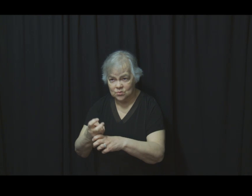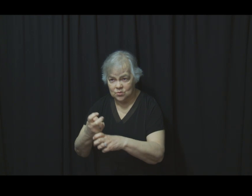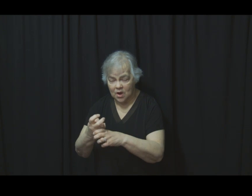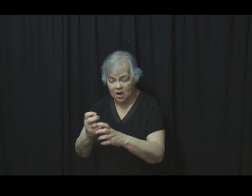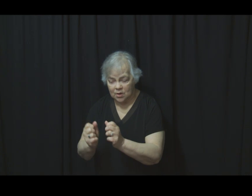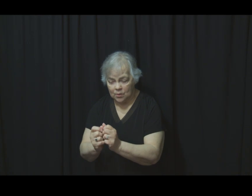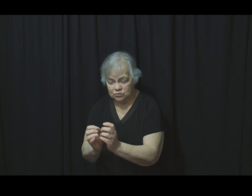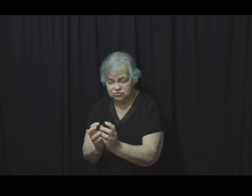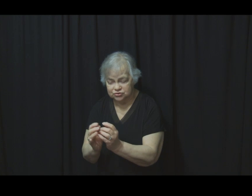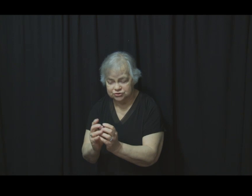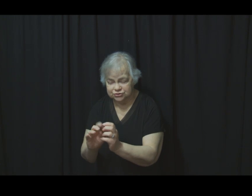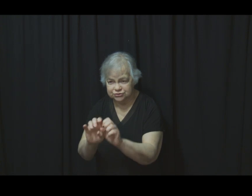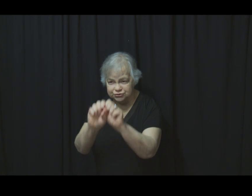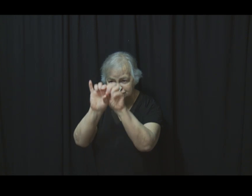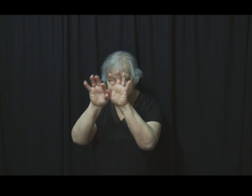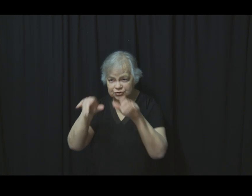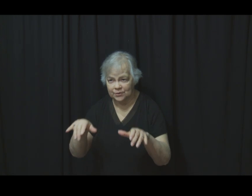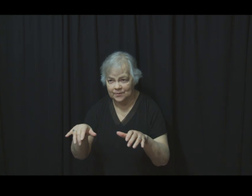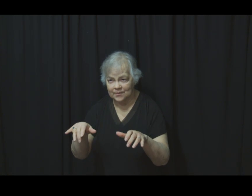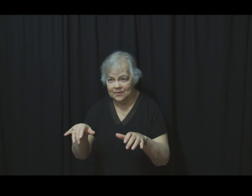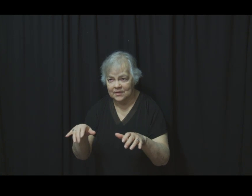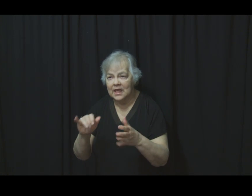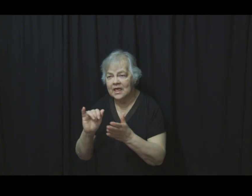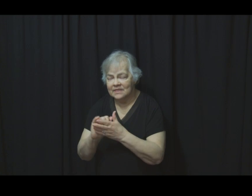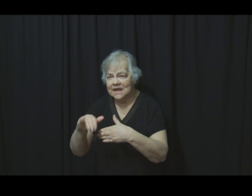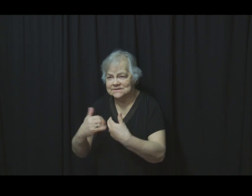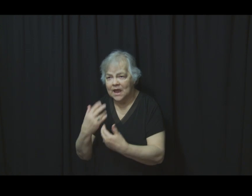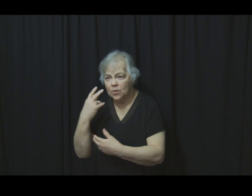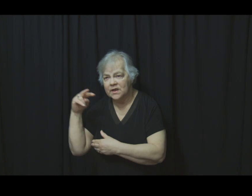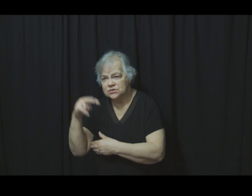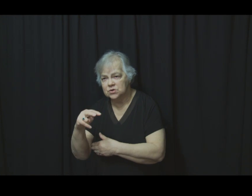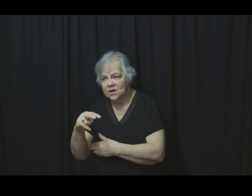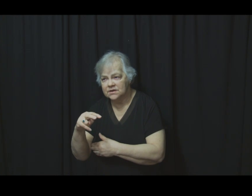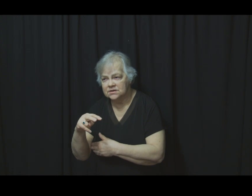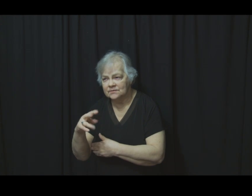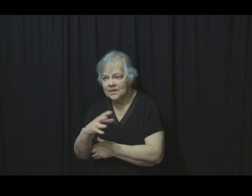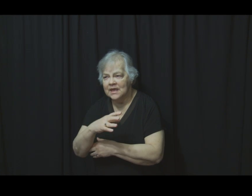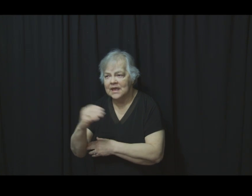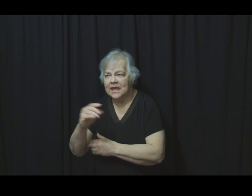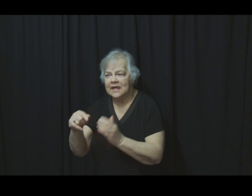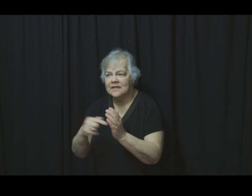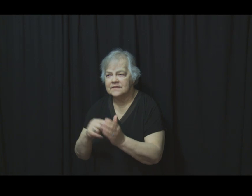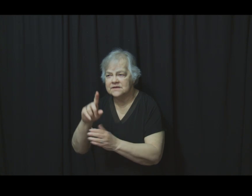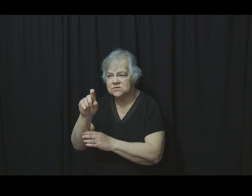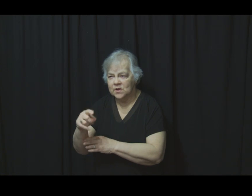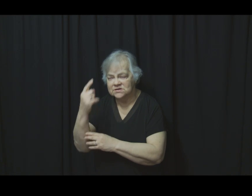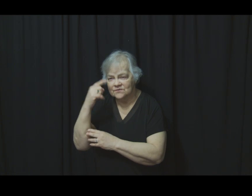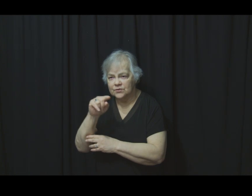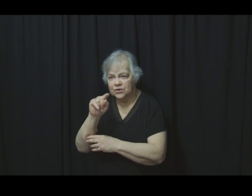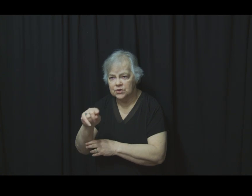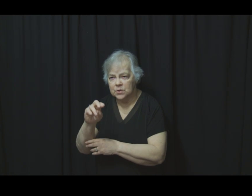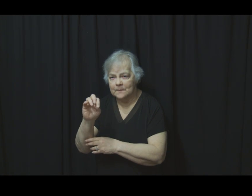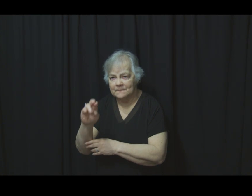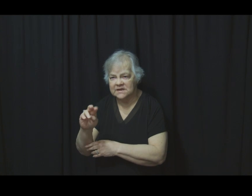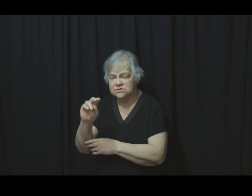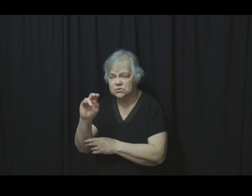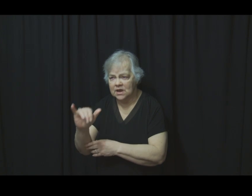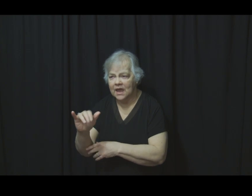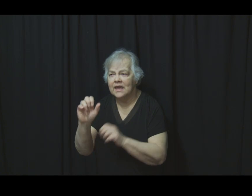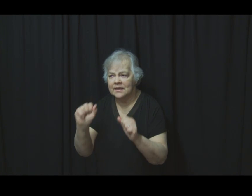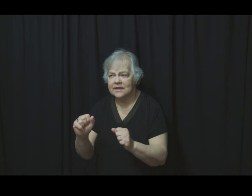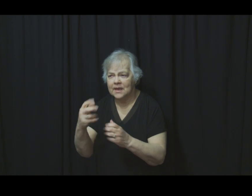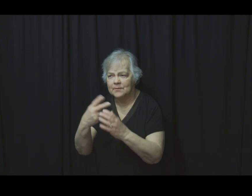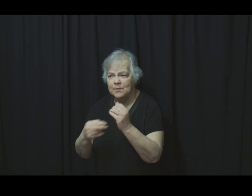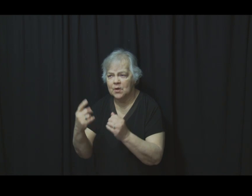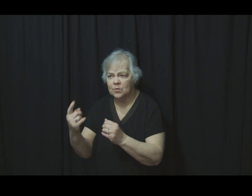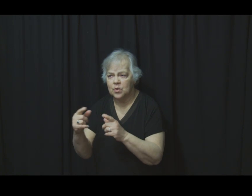steam explosion. That's how we do it on the outside. And this is a question for you, Mr. Nye, but I guess I can put it to both of you. One-word answer,